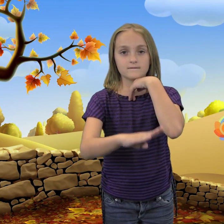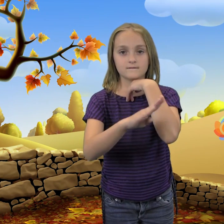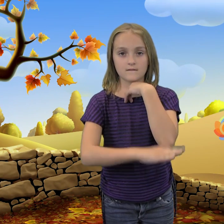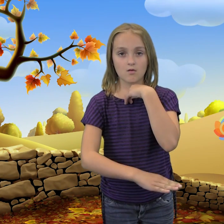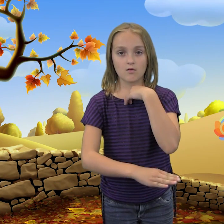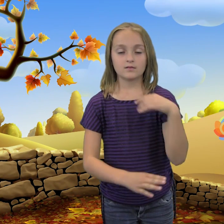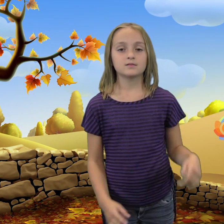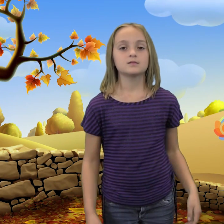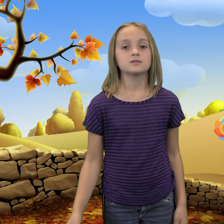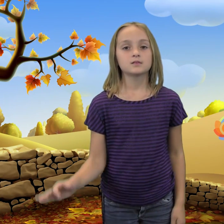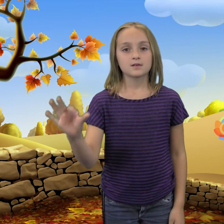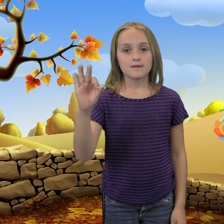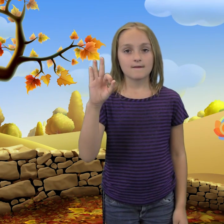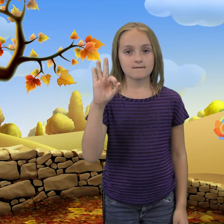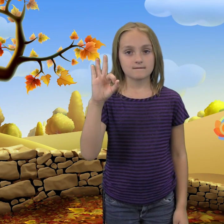Fall.